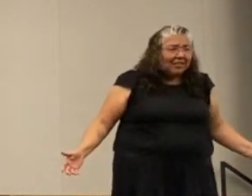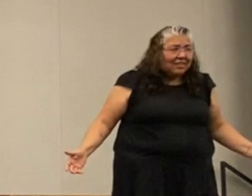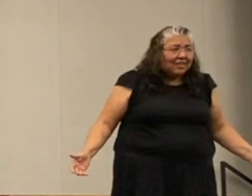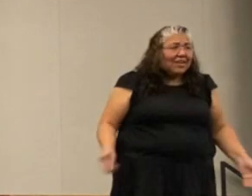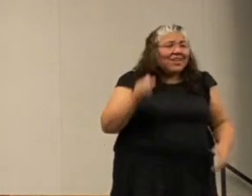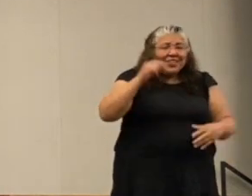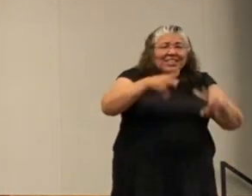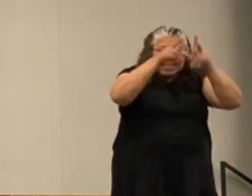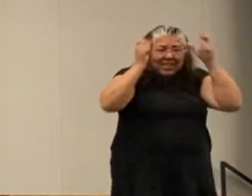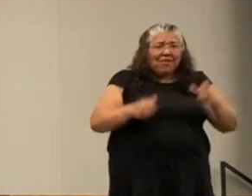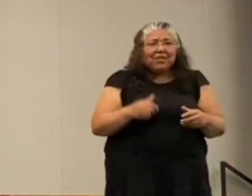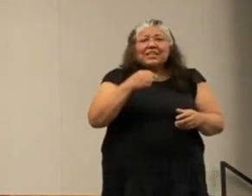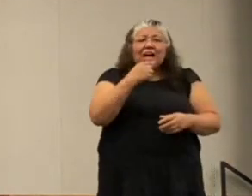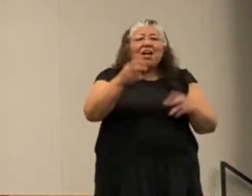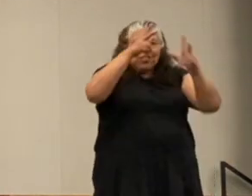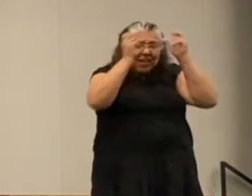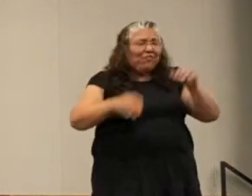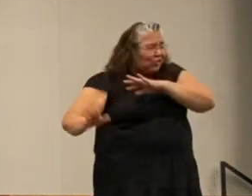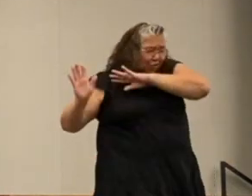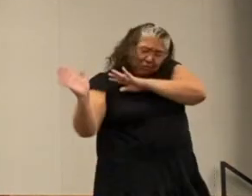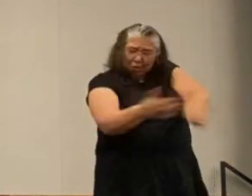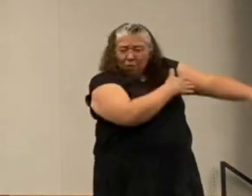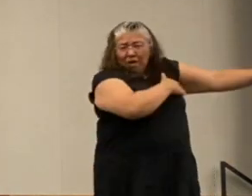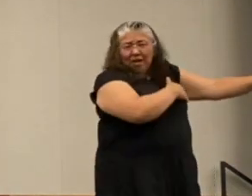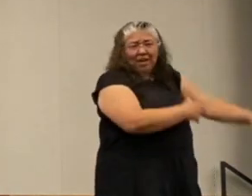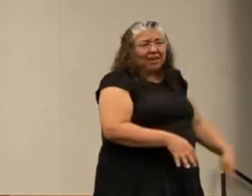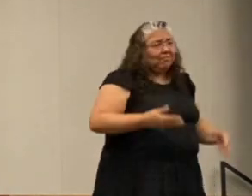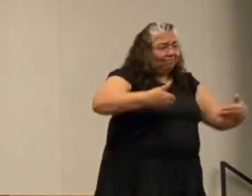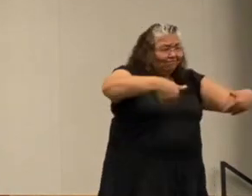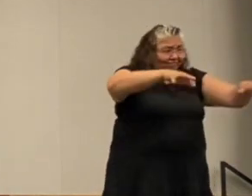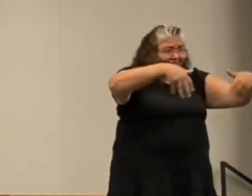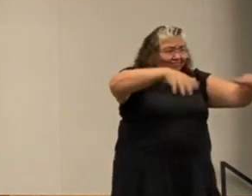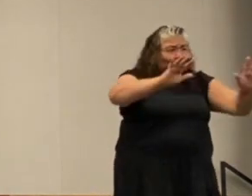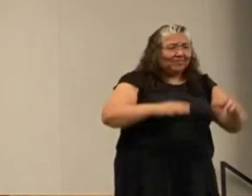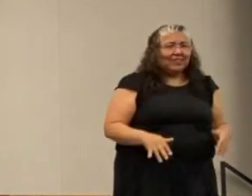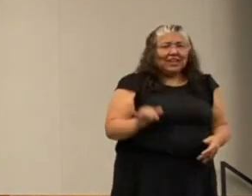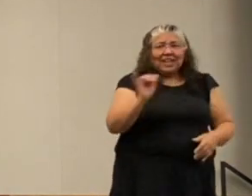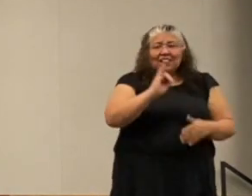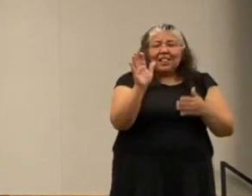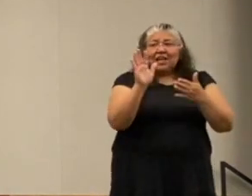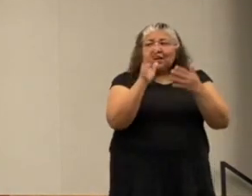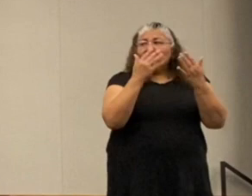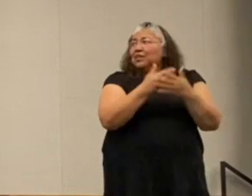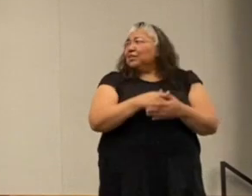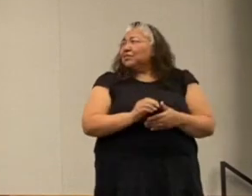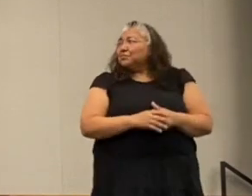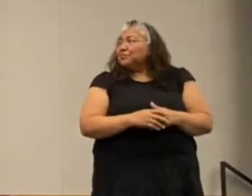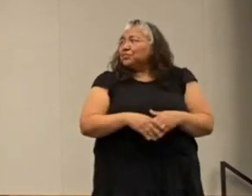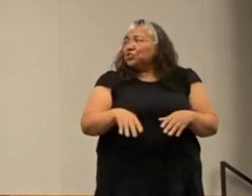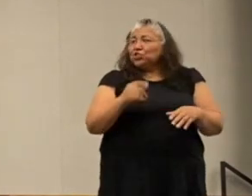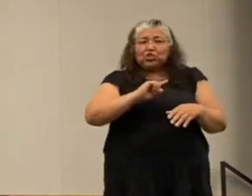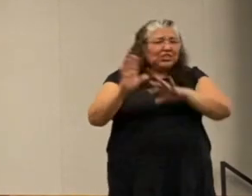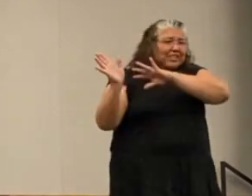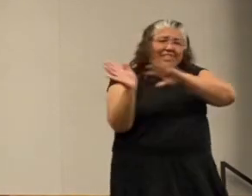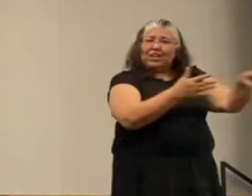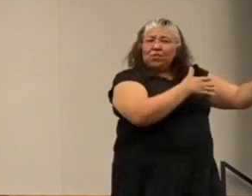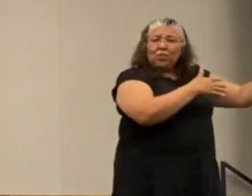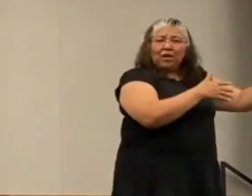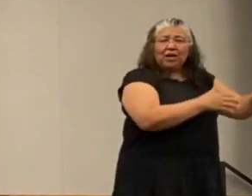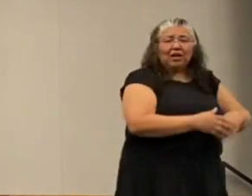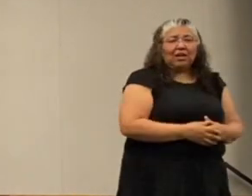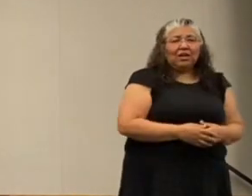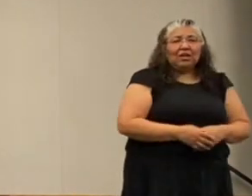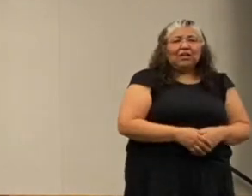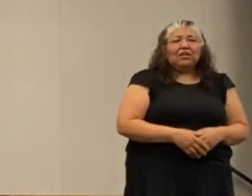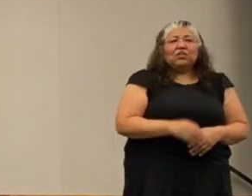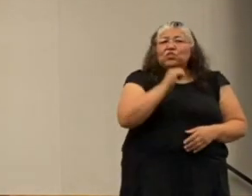It's the devil. Tell the devil to go away. Right? Like the water boy. It's of the devil. Just get it away.